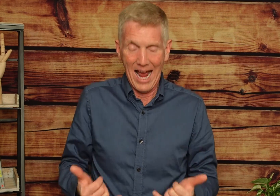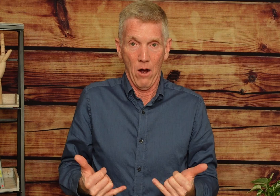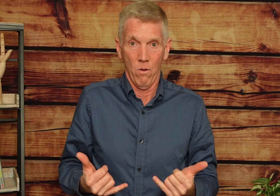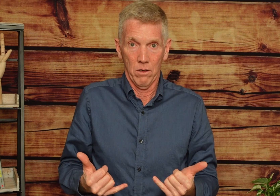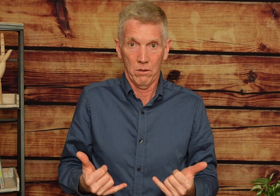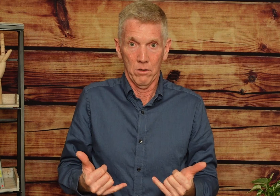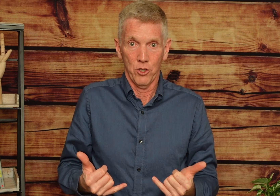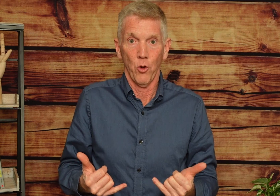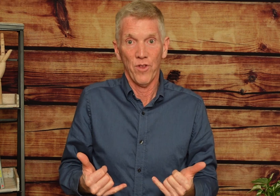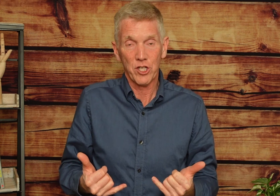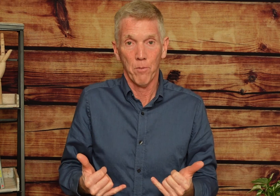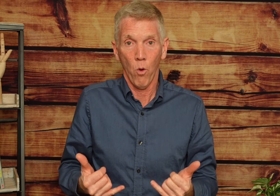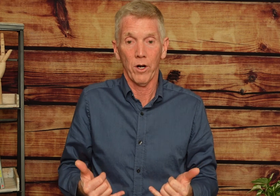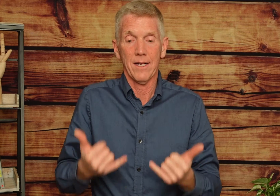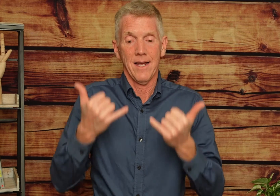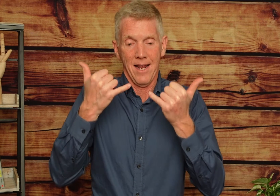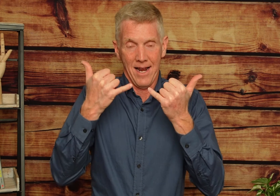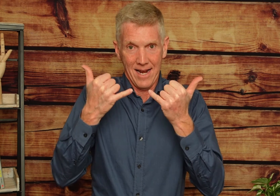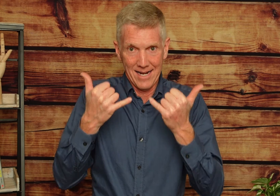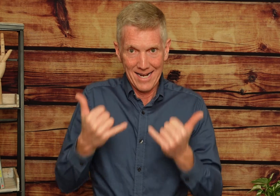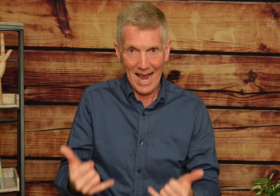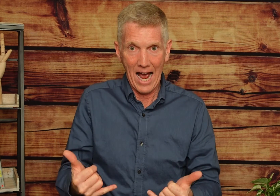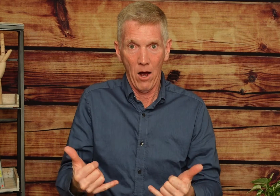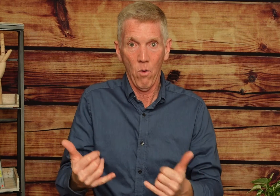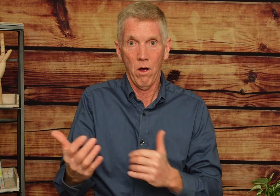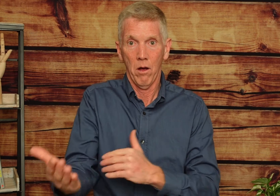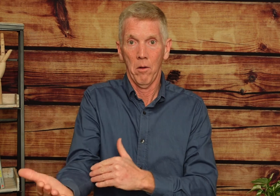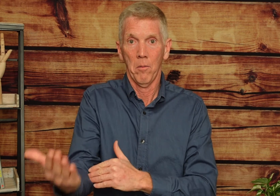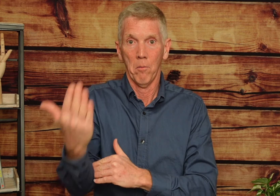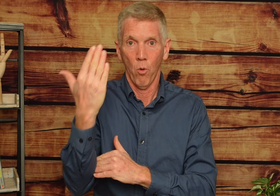Now. So this morning, now, morning.